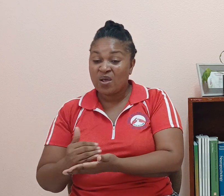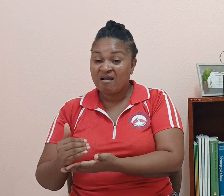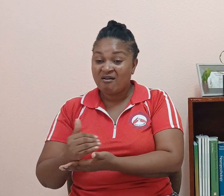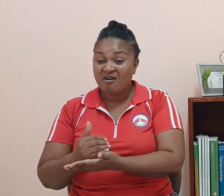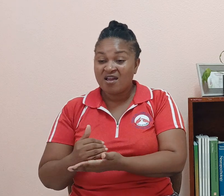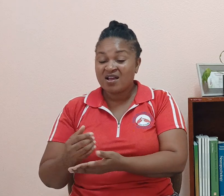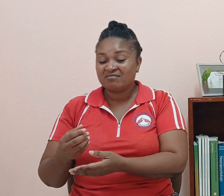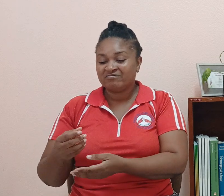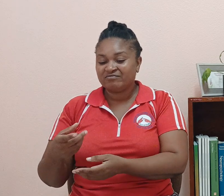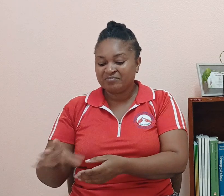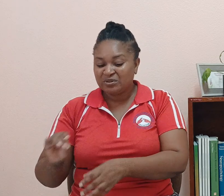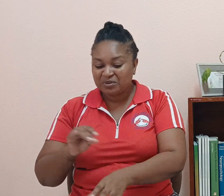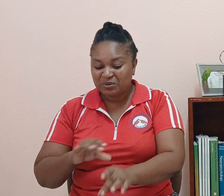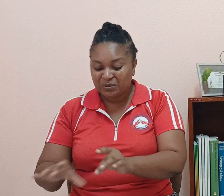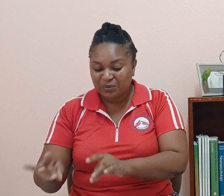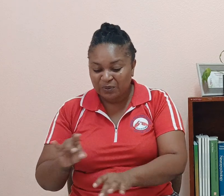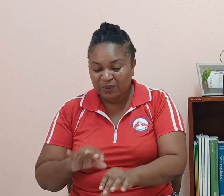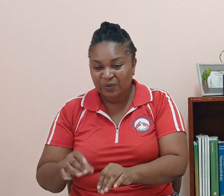man named Boaz.